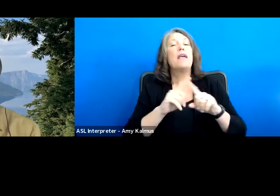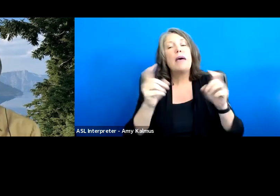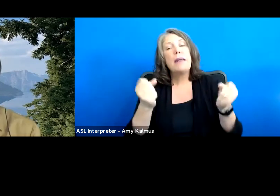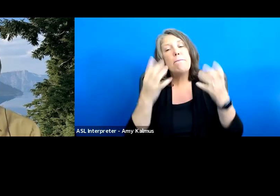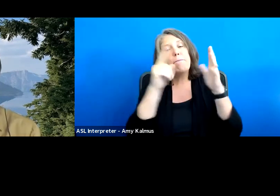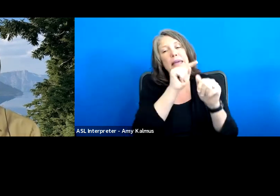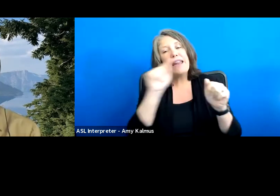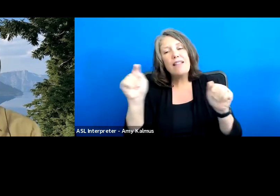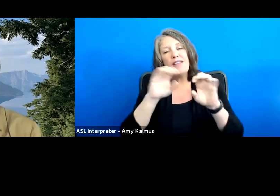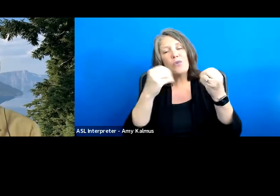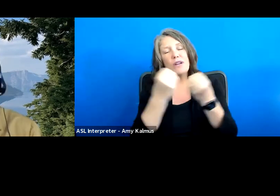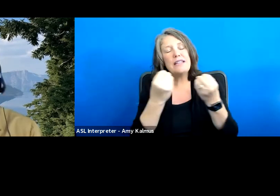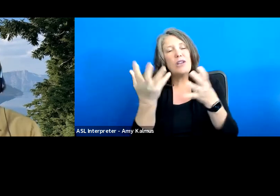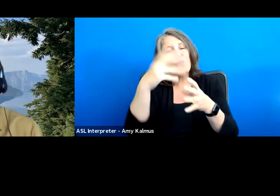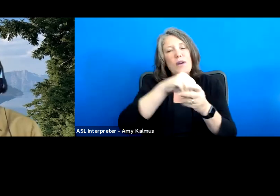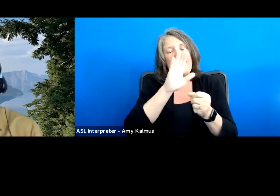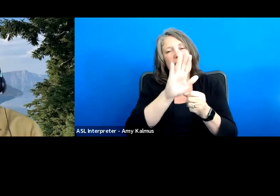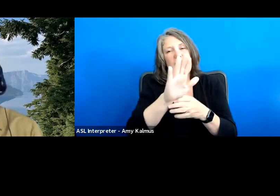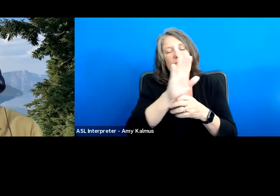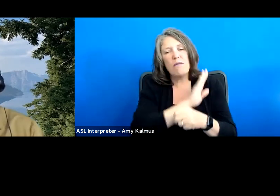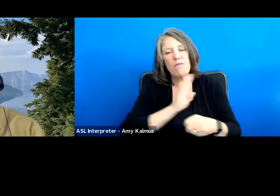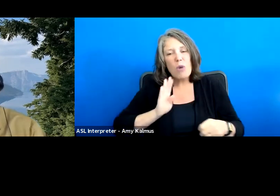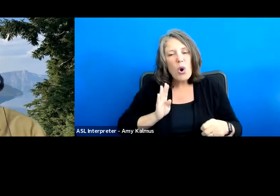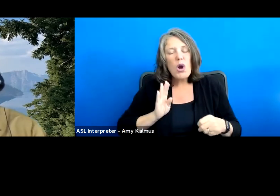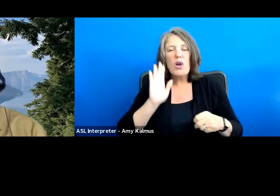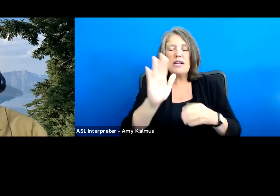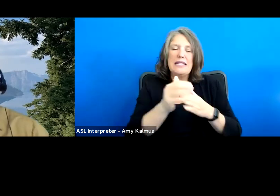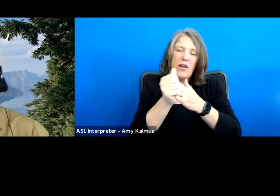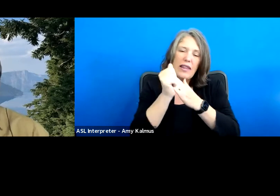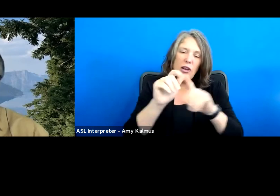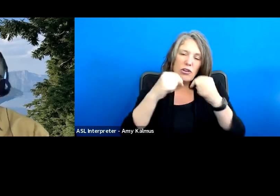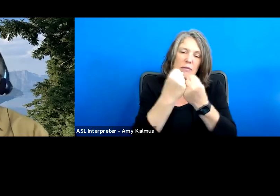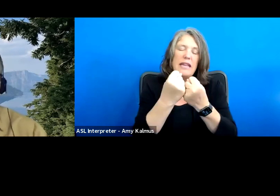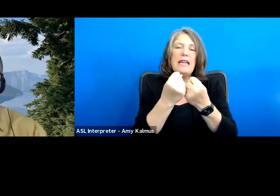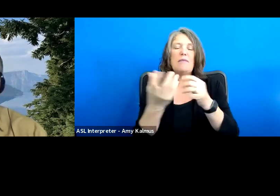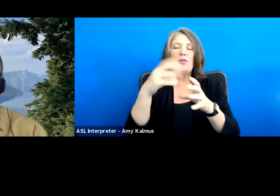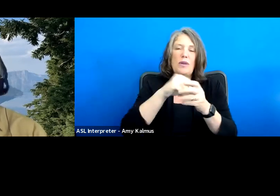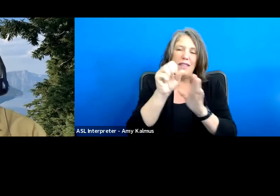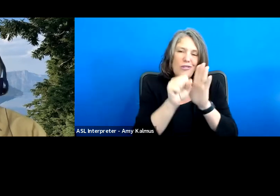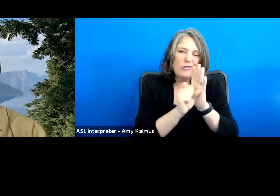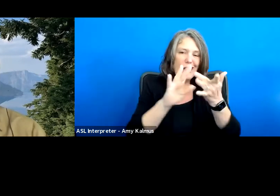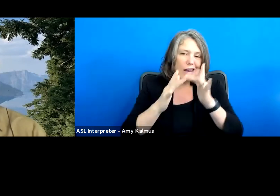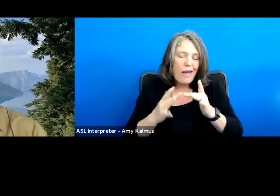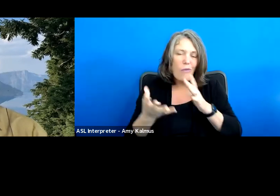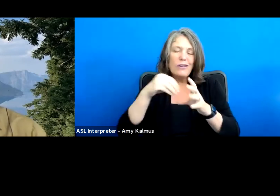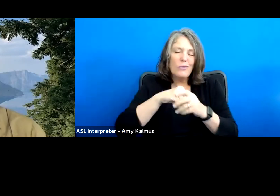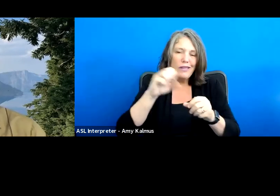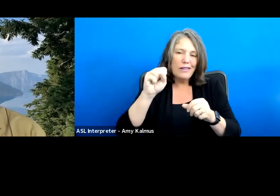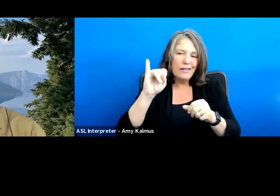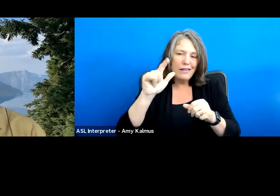these organizations within their boards, within their leadership teams, within their state networks, within their